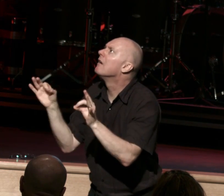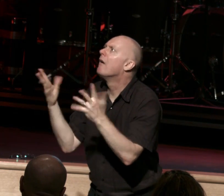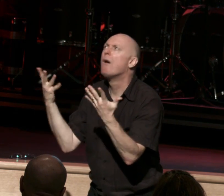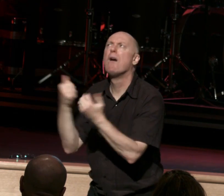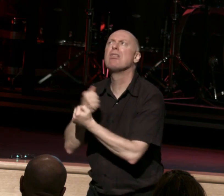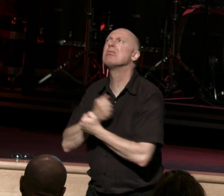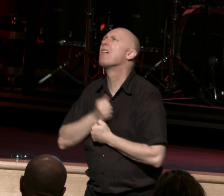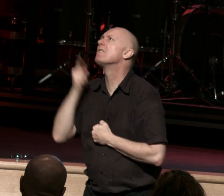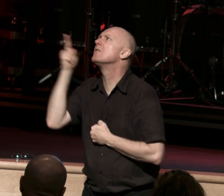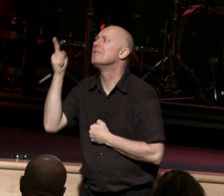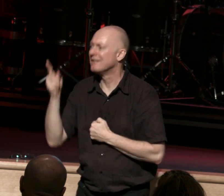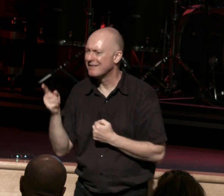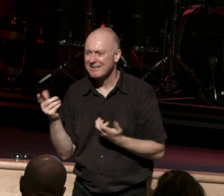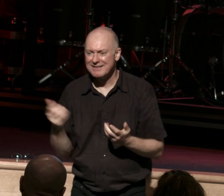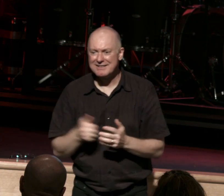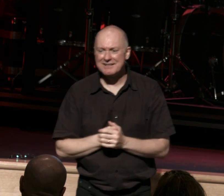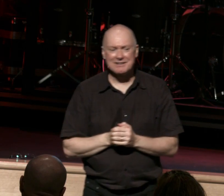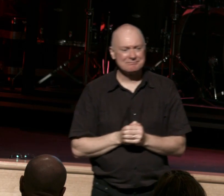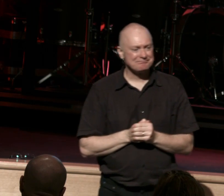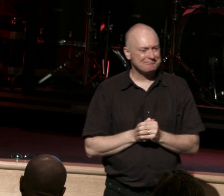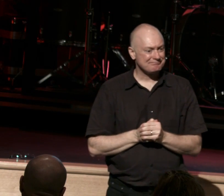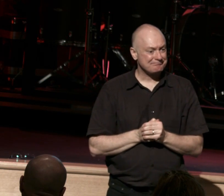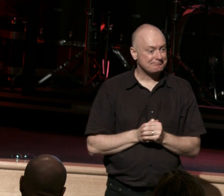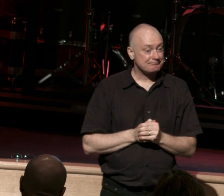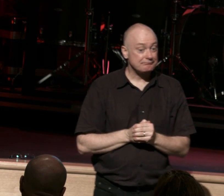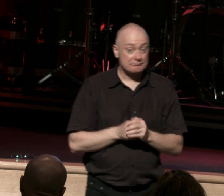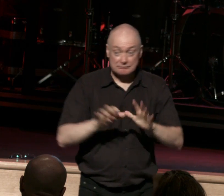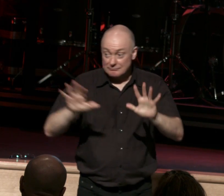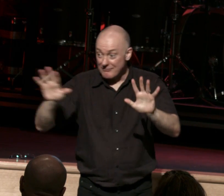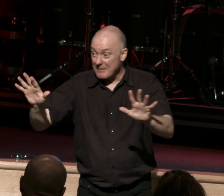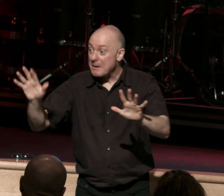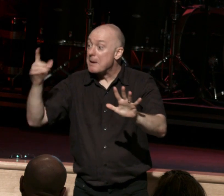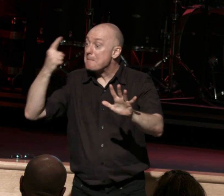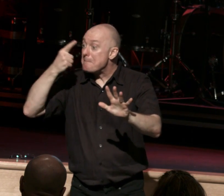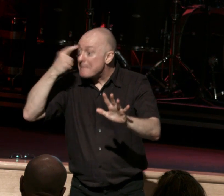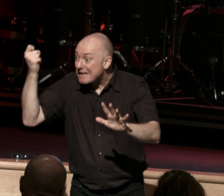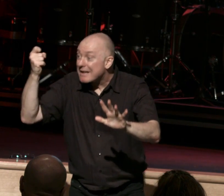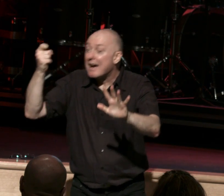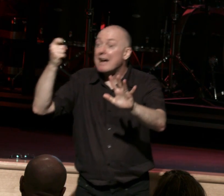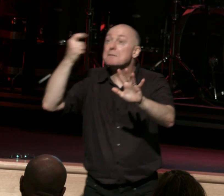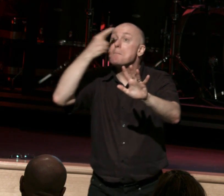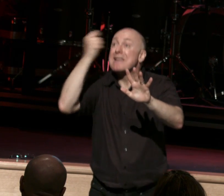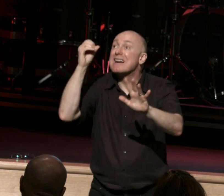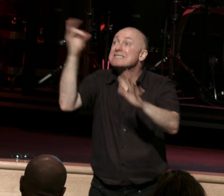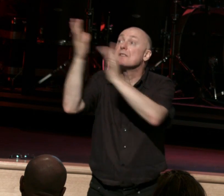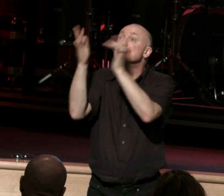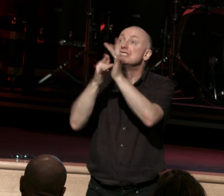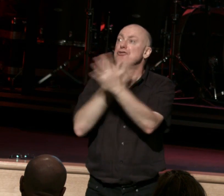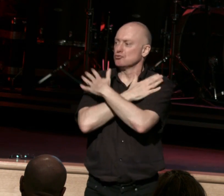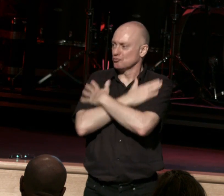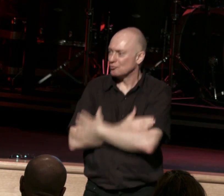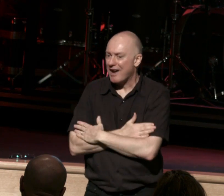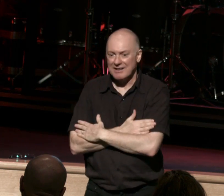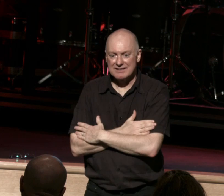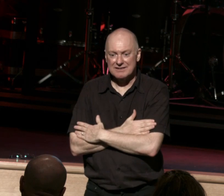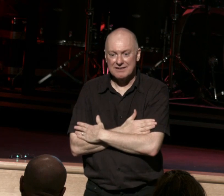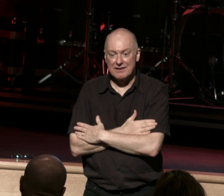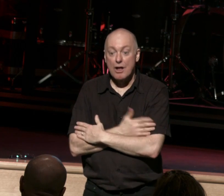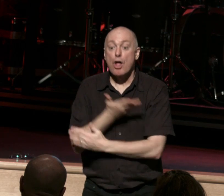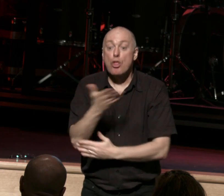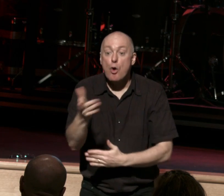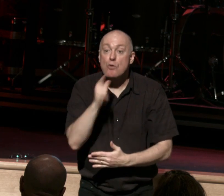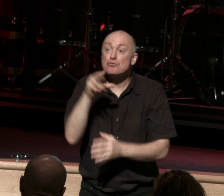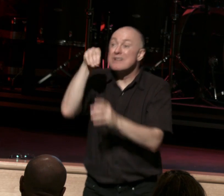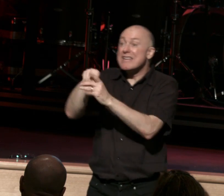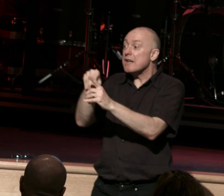set free from death and sin itself. Loved ones, because Jesus rests,